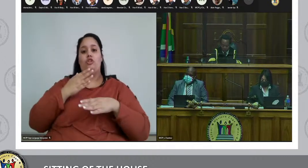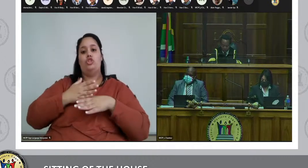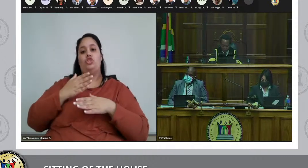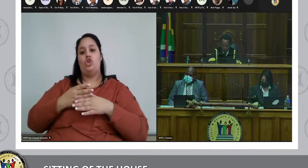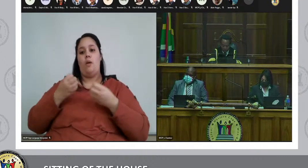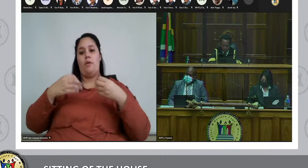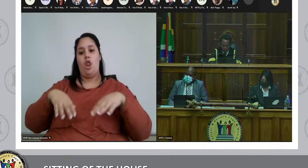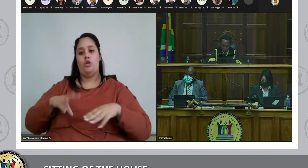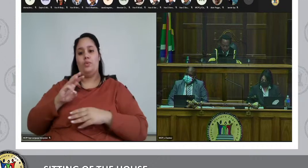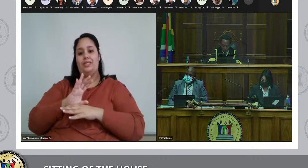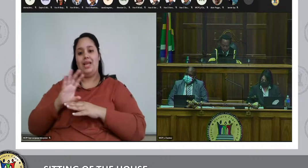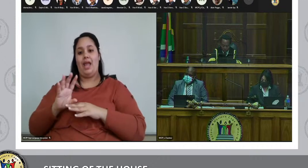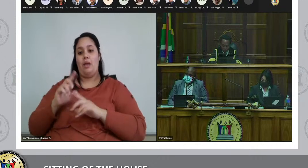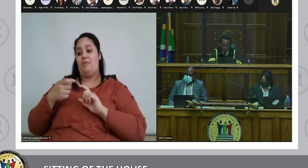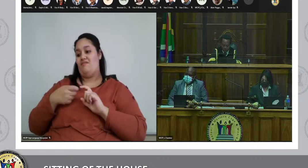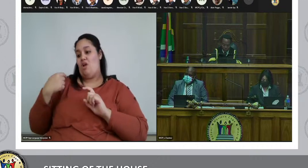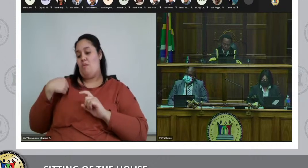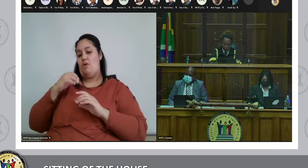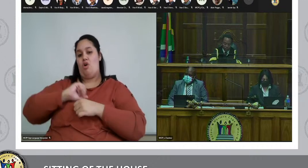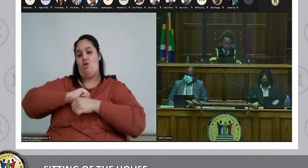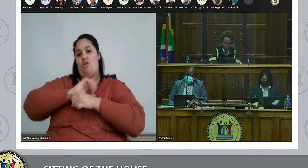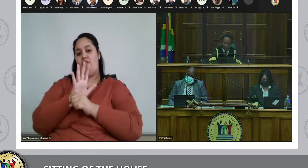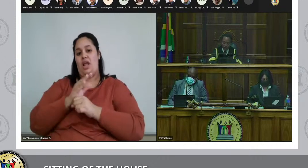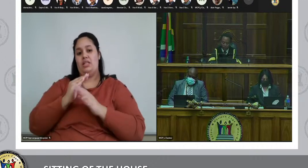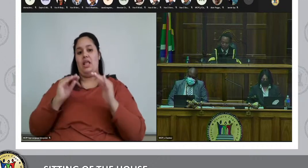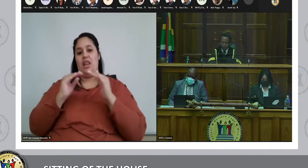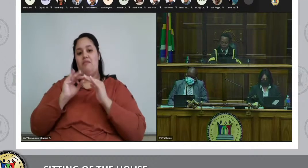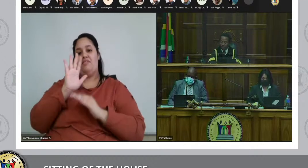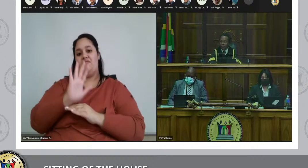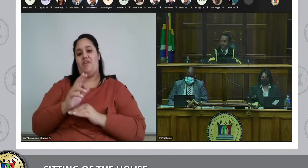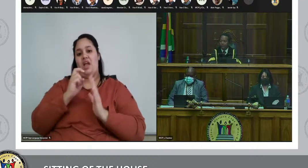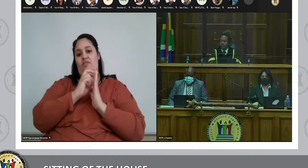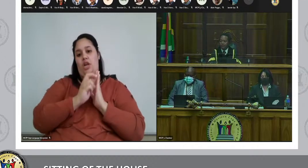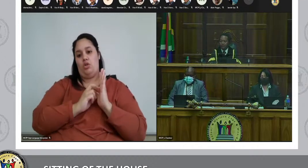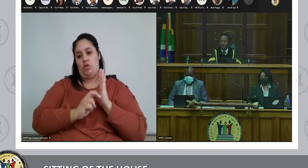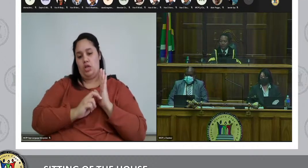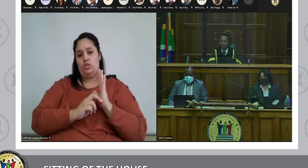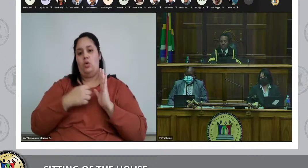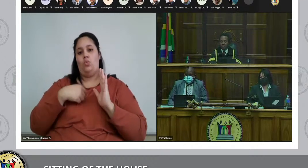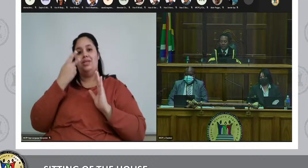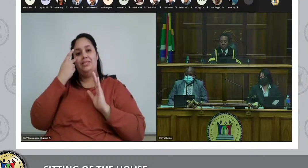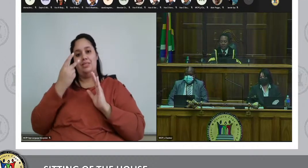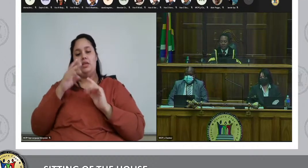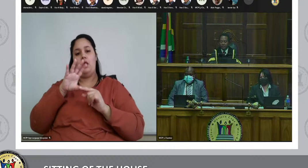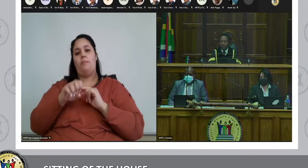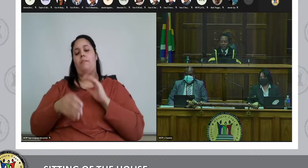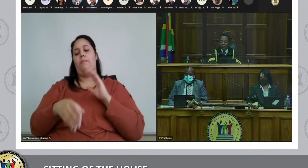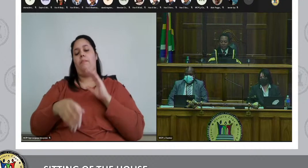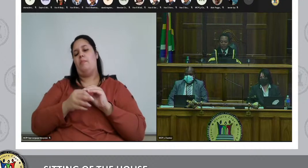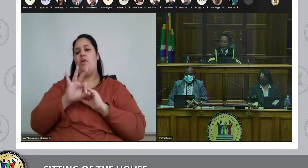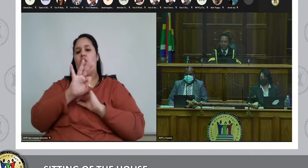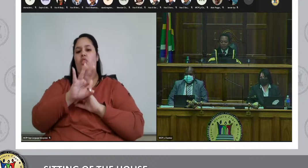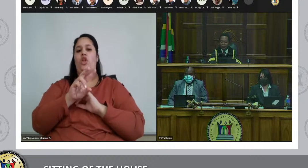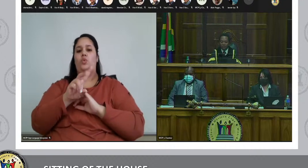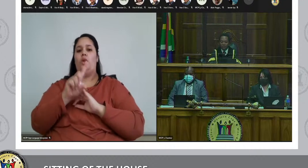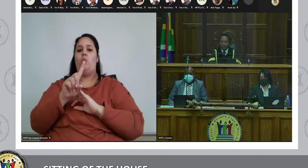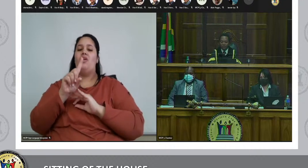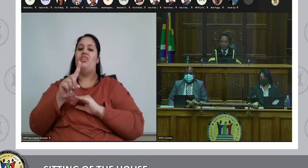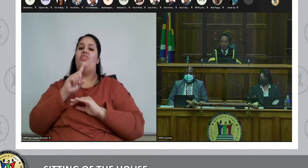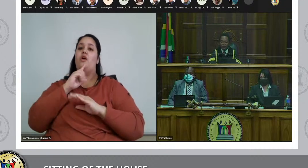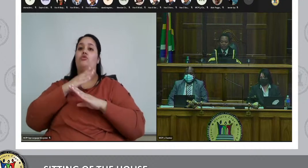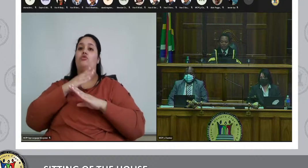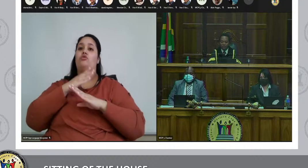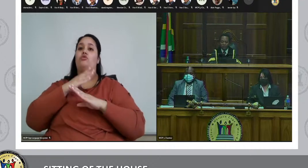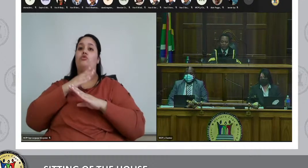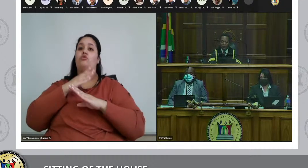Western Cape since COVID-19, in terms of level 5 regulations, we have seen approximately 321,000 job